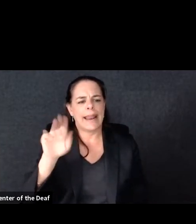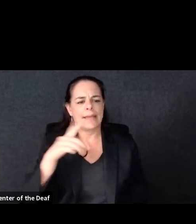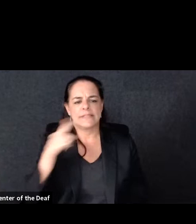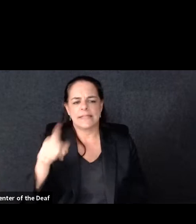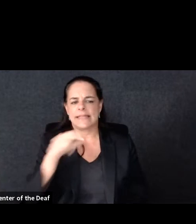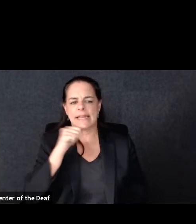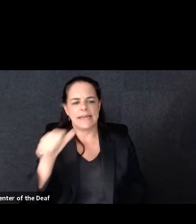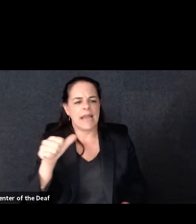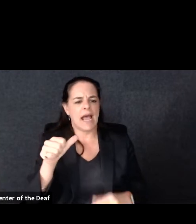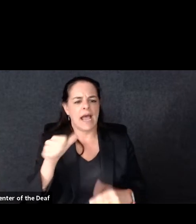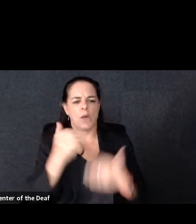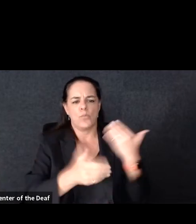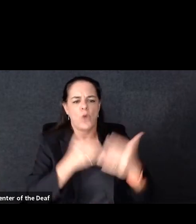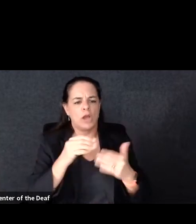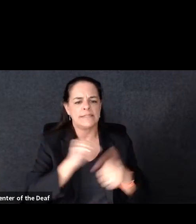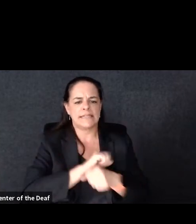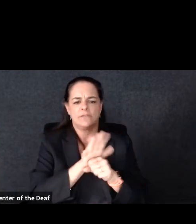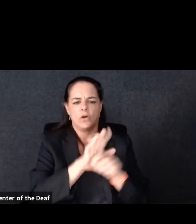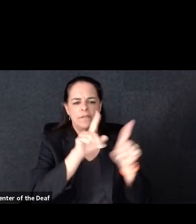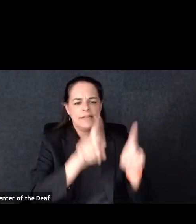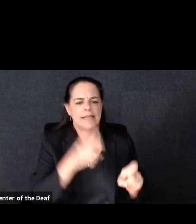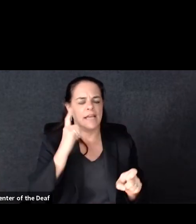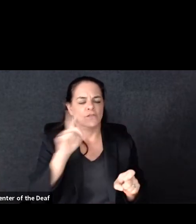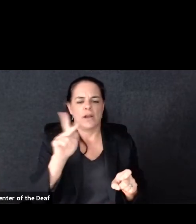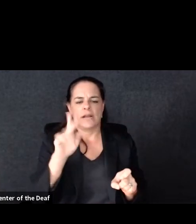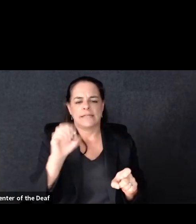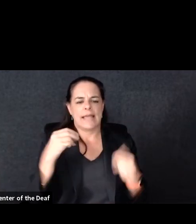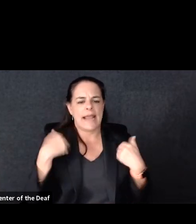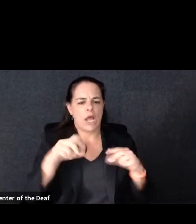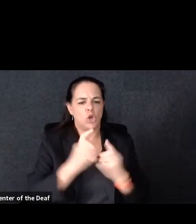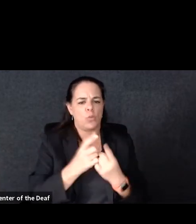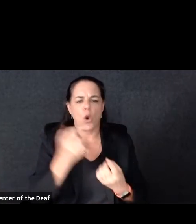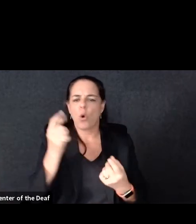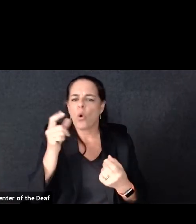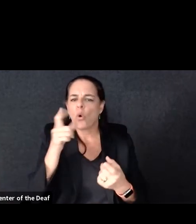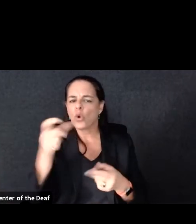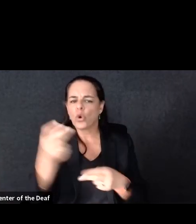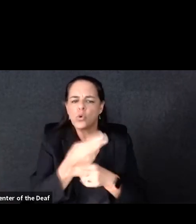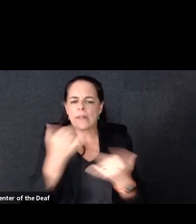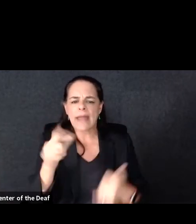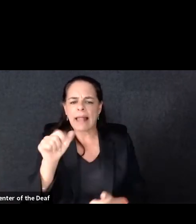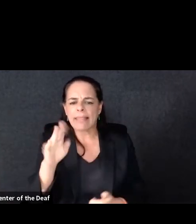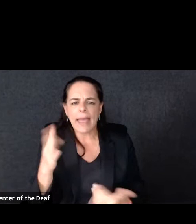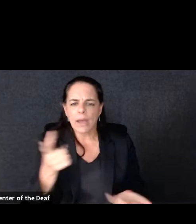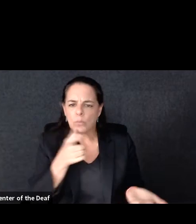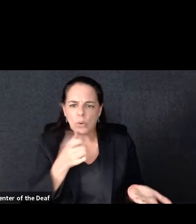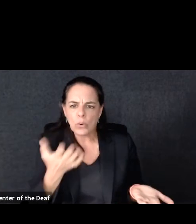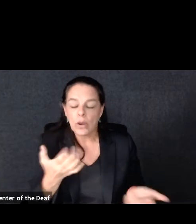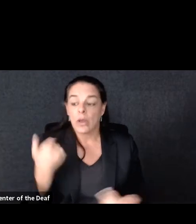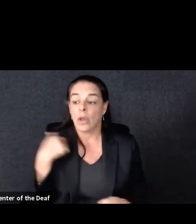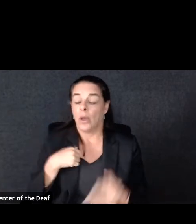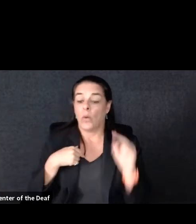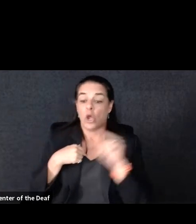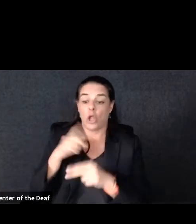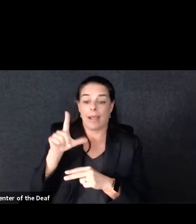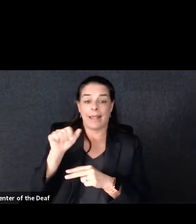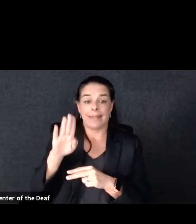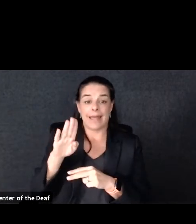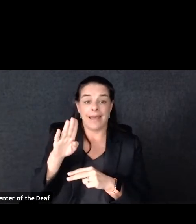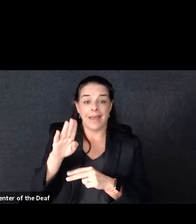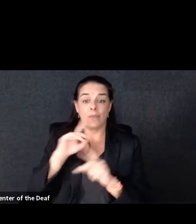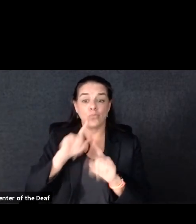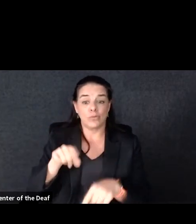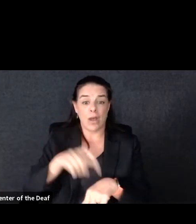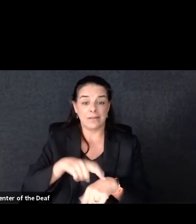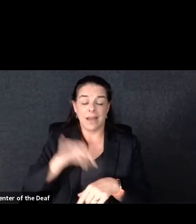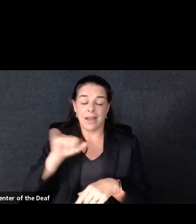KCHD. What is the current labs being used to process those tests? We look at lab turnaround time as our primary